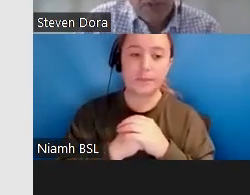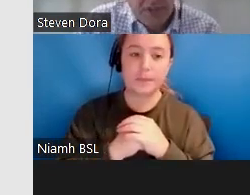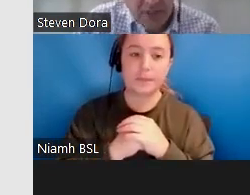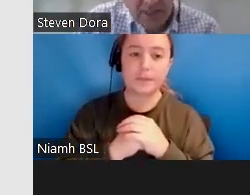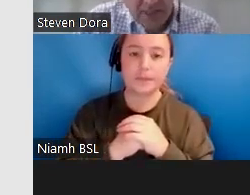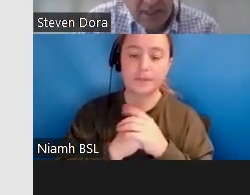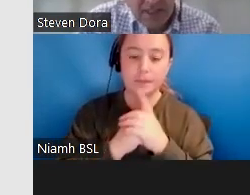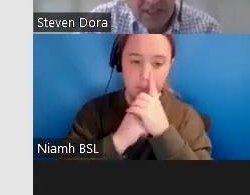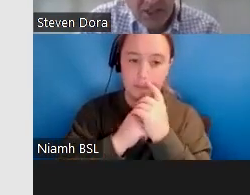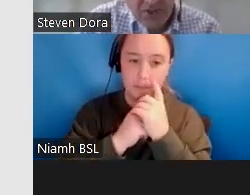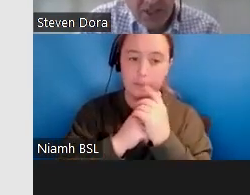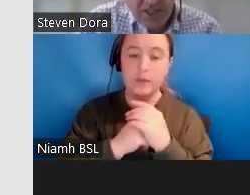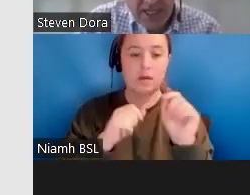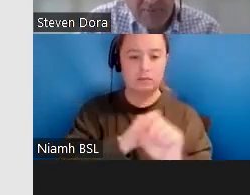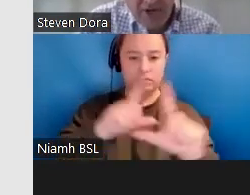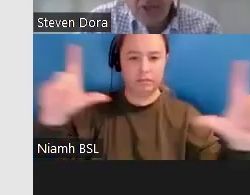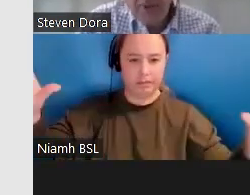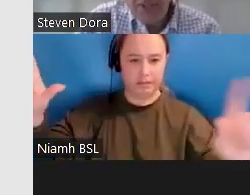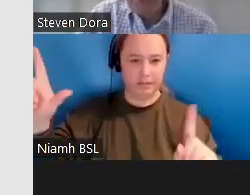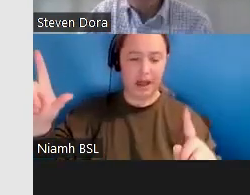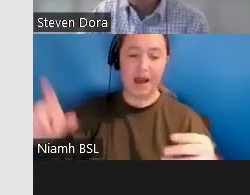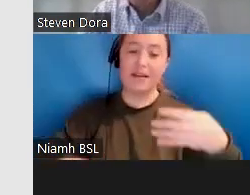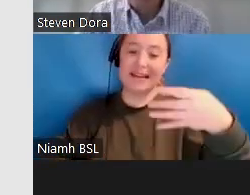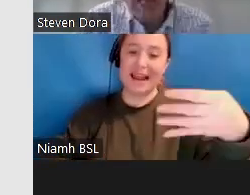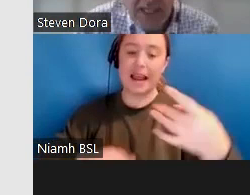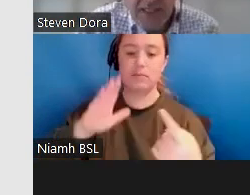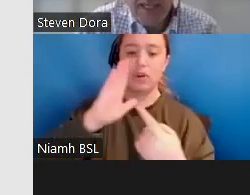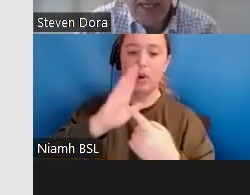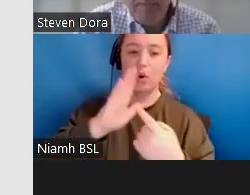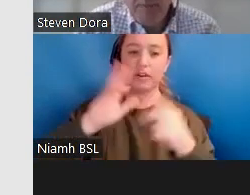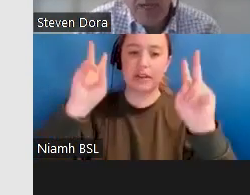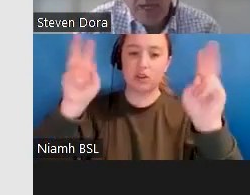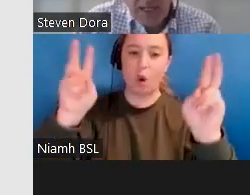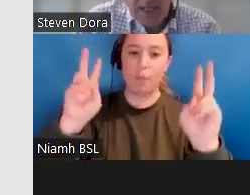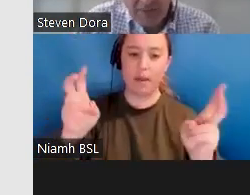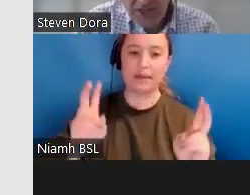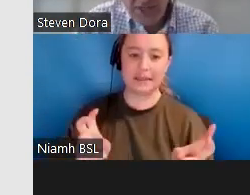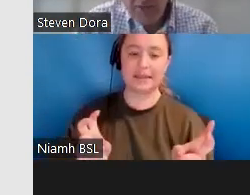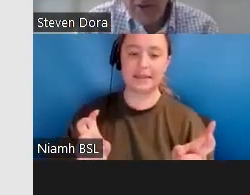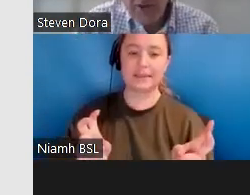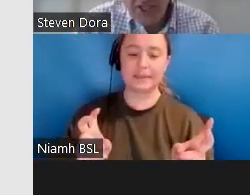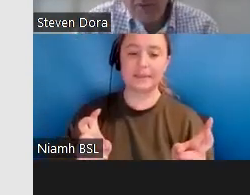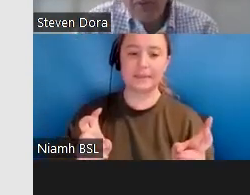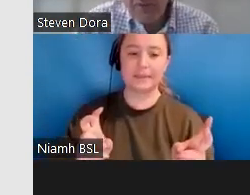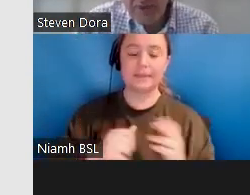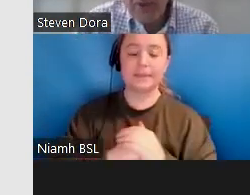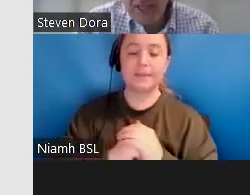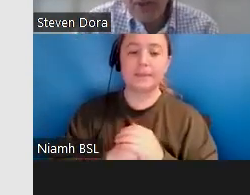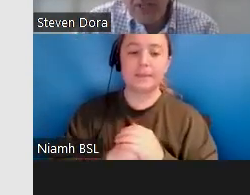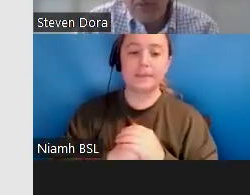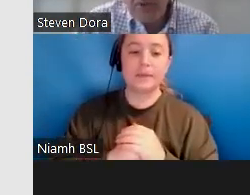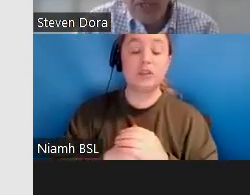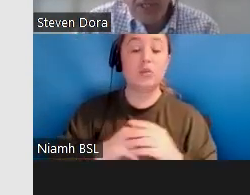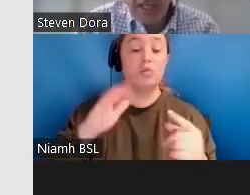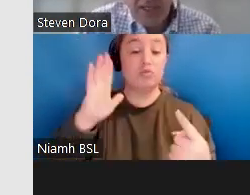So this slide shows the 9 priority topics under the current delivery plan. And it brings us on to the priorities that we've been trying to